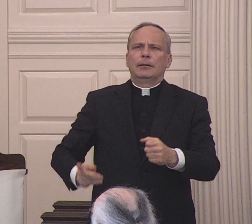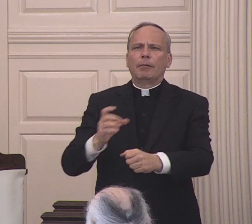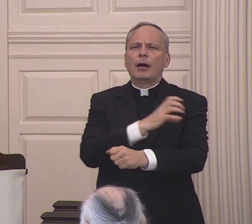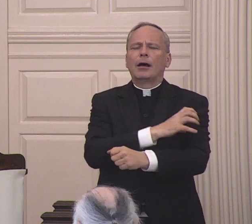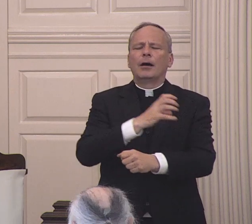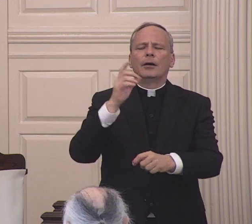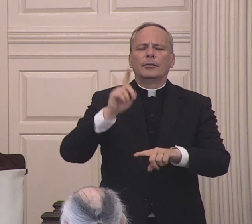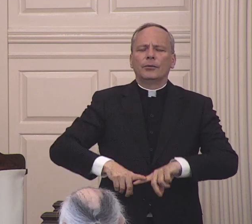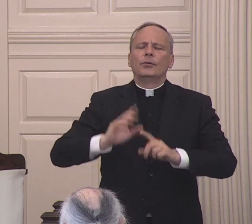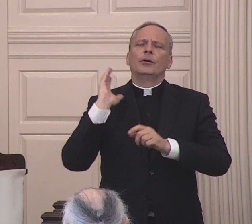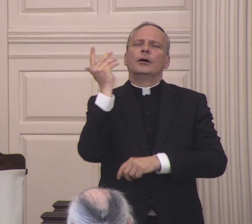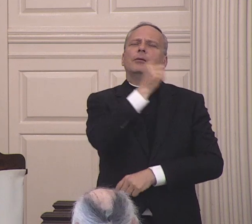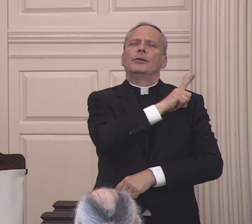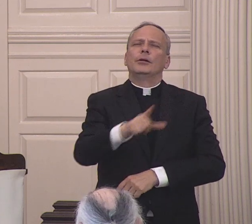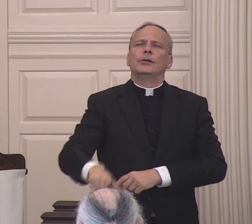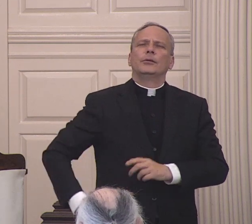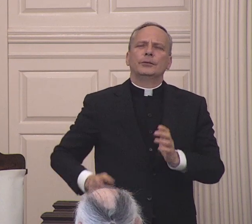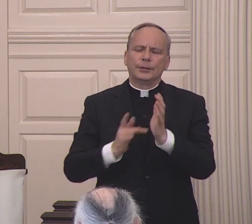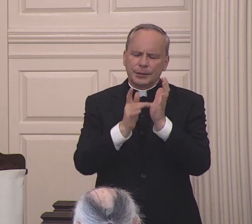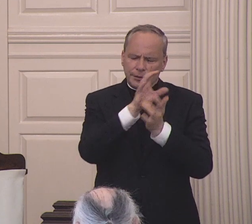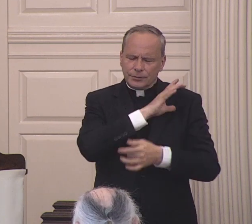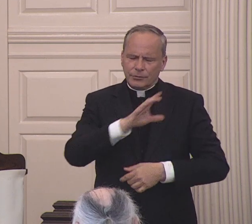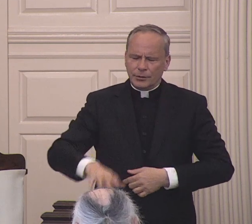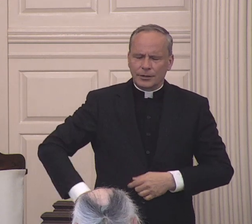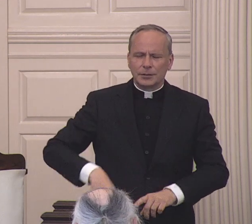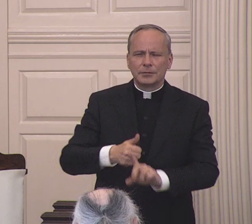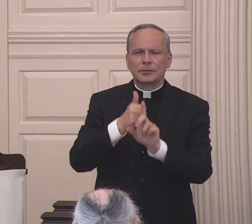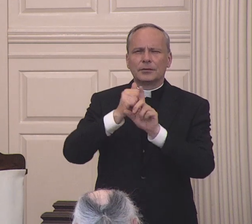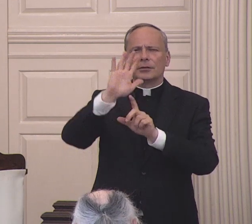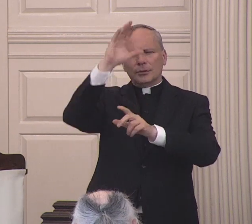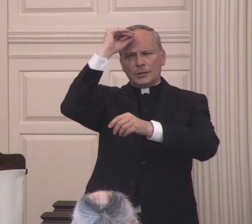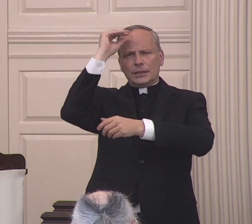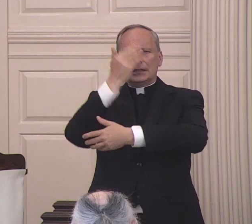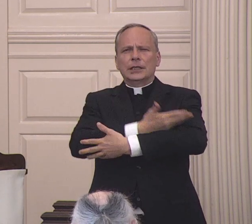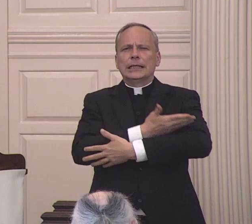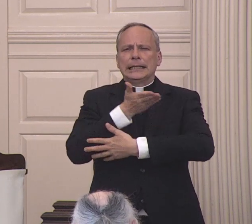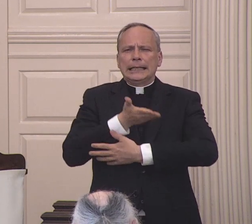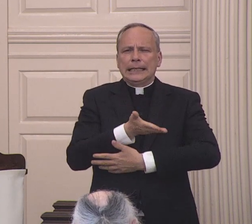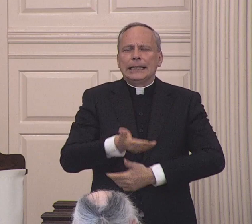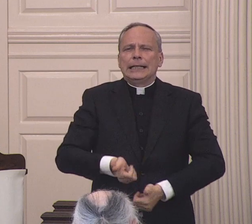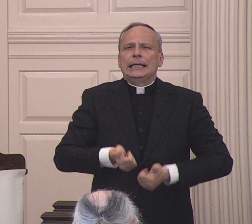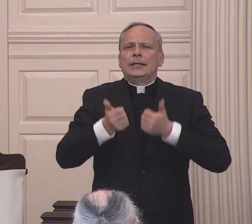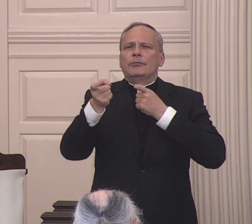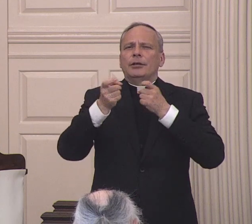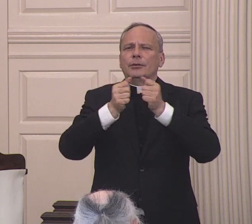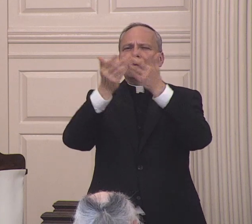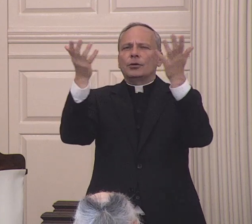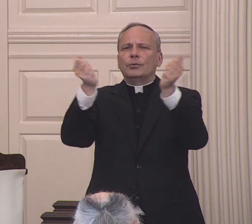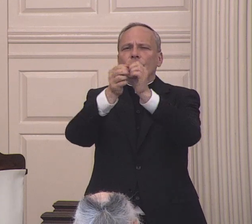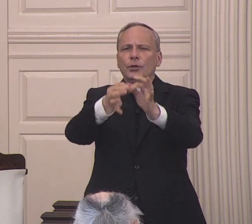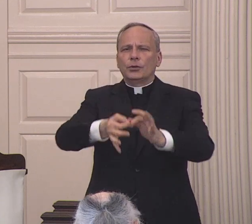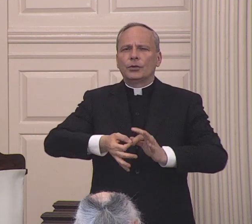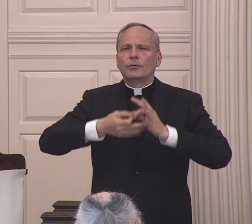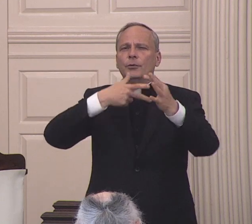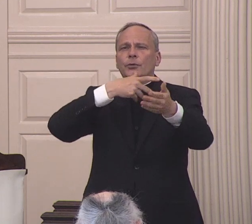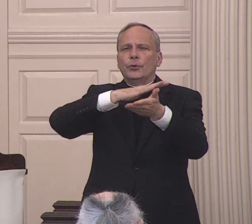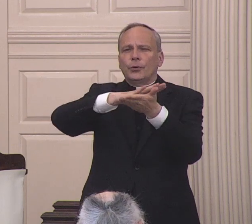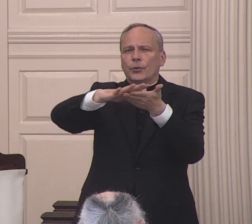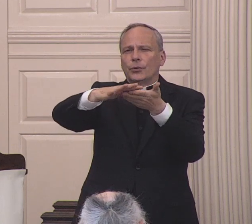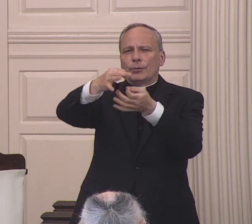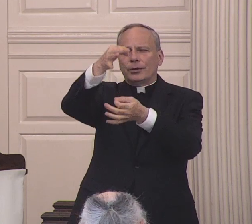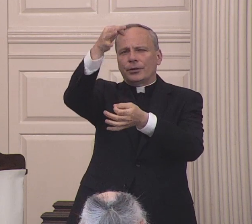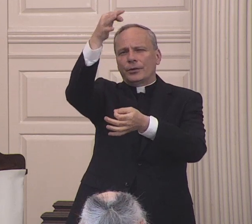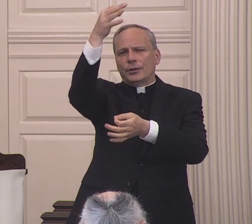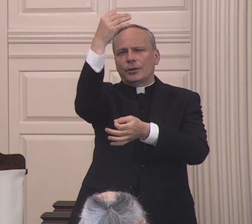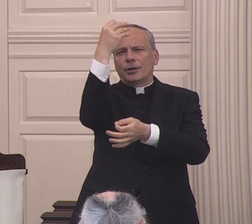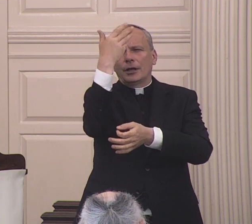Through our Lord Jesus Christ, your Son, who lives and reigns with you in the unity of the Holy